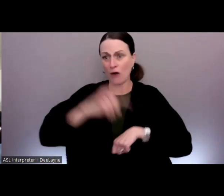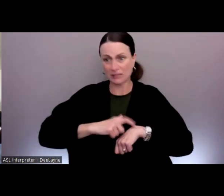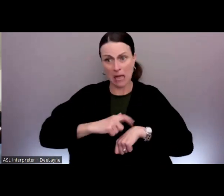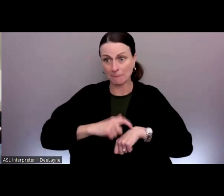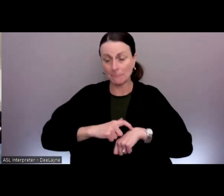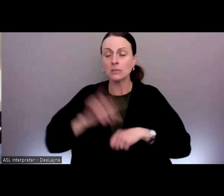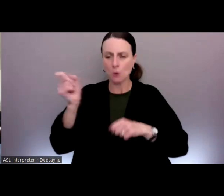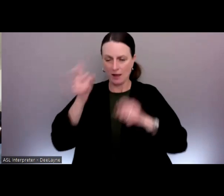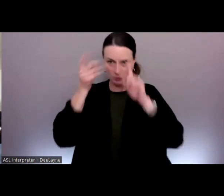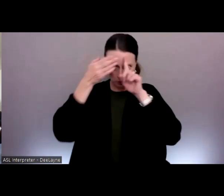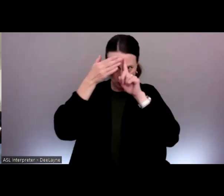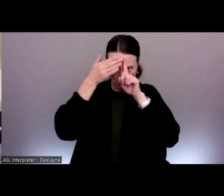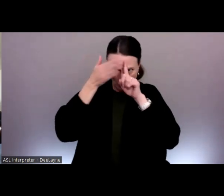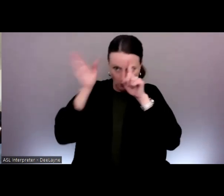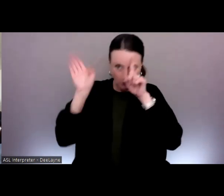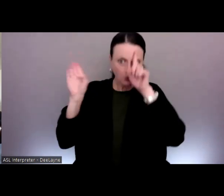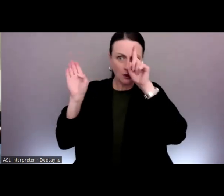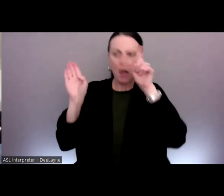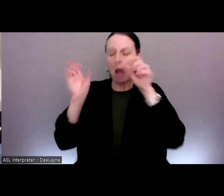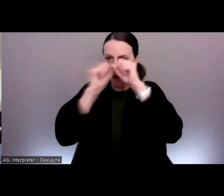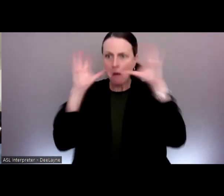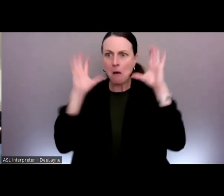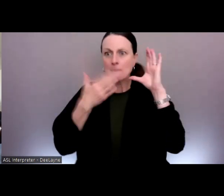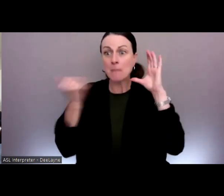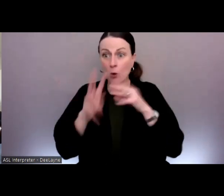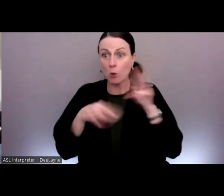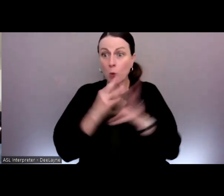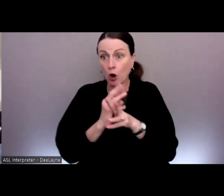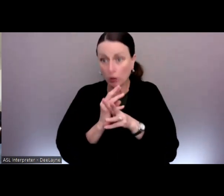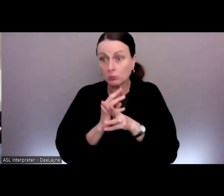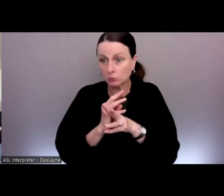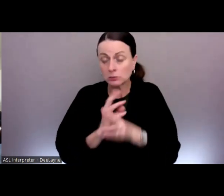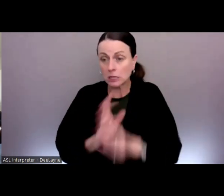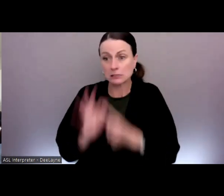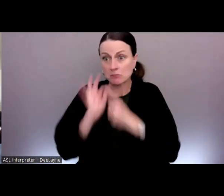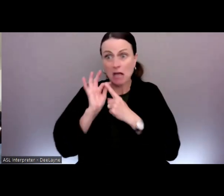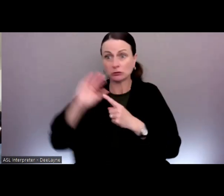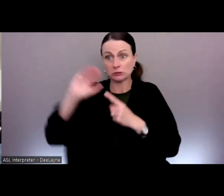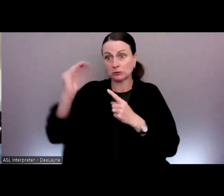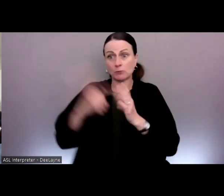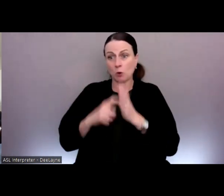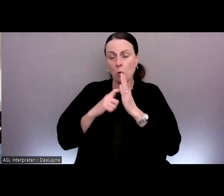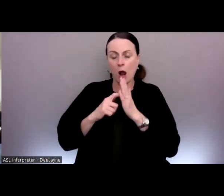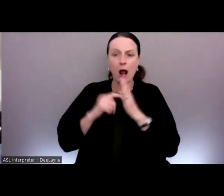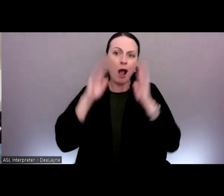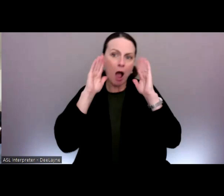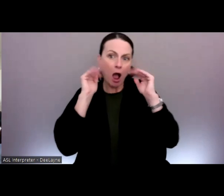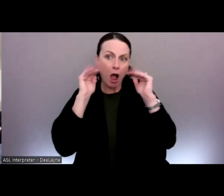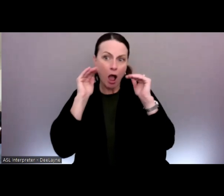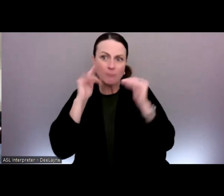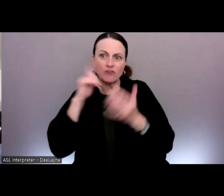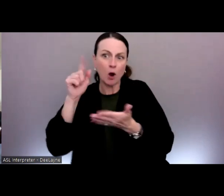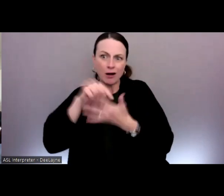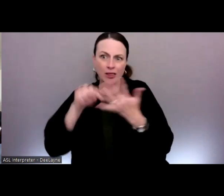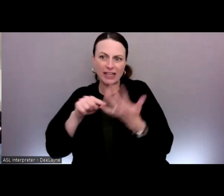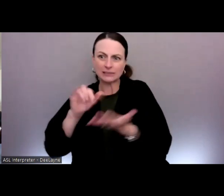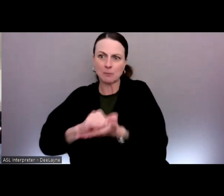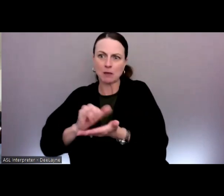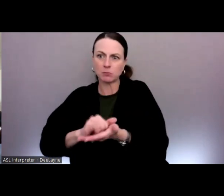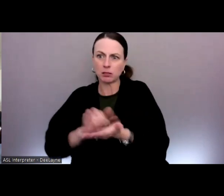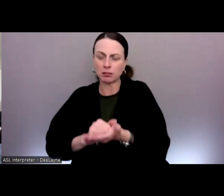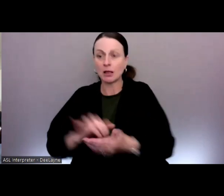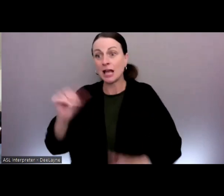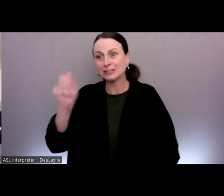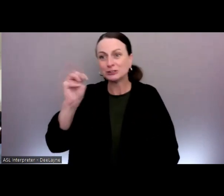to imagine a better world, even and especially when that seems to require hoping for the impossible. And James